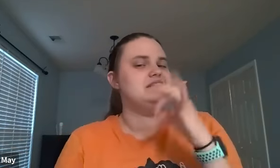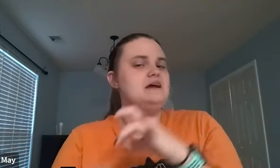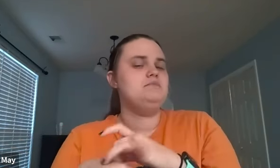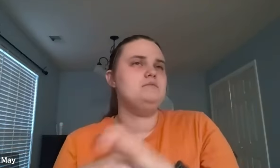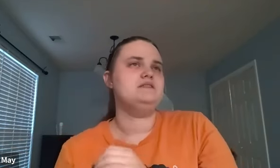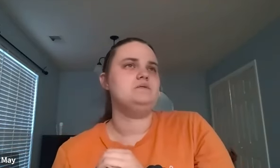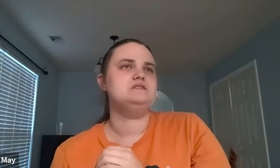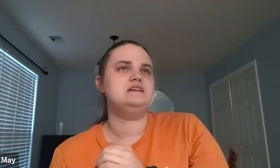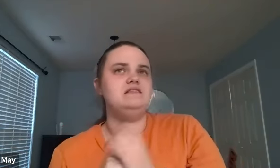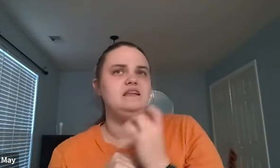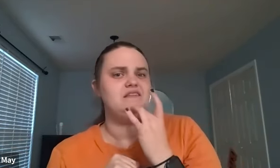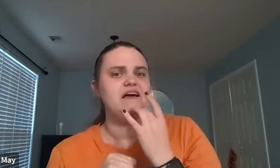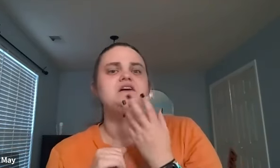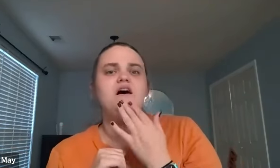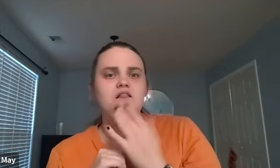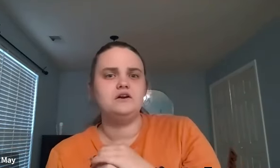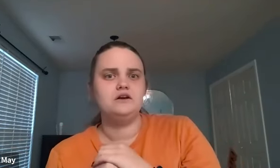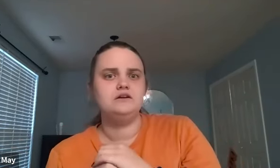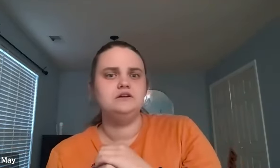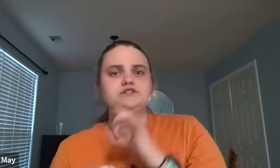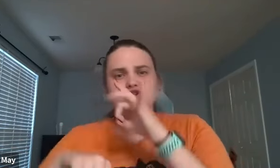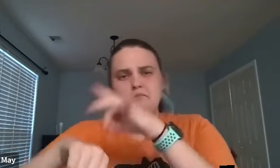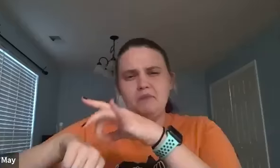light pumpkin, they would say like light color. So